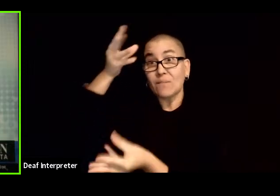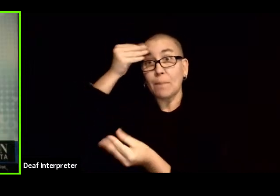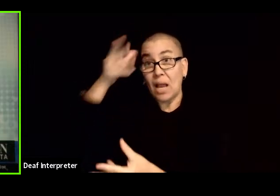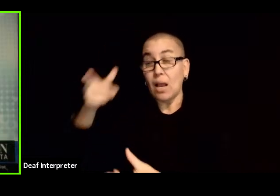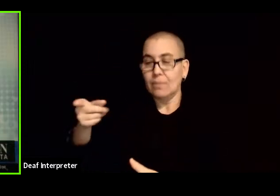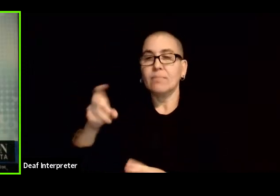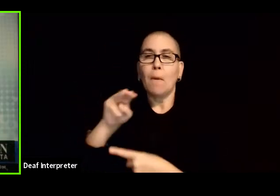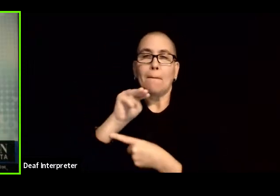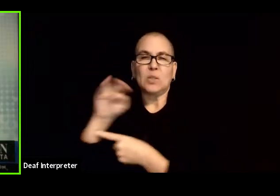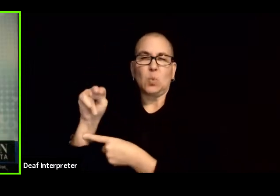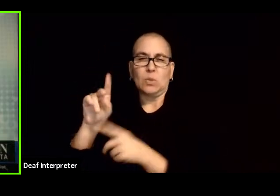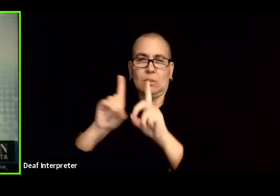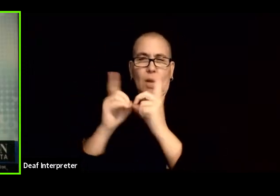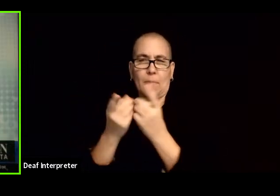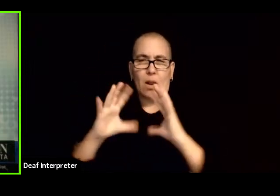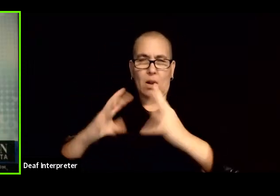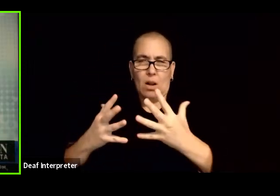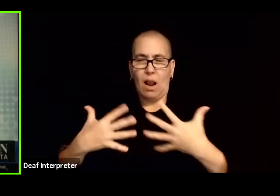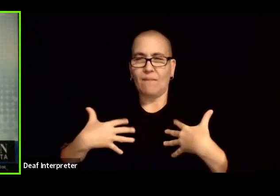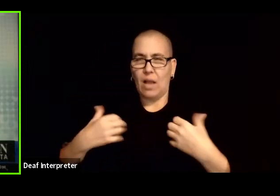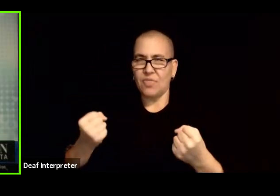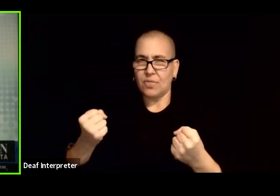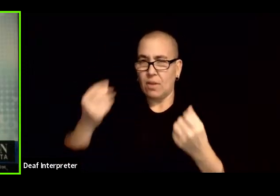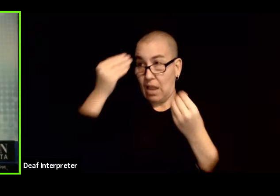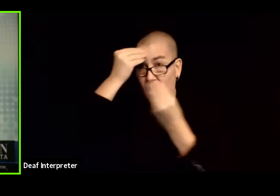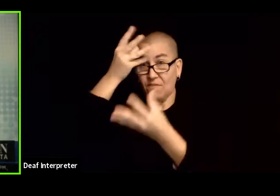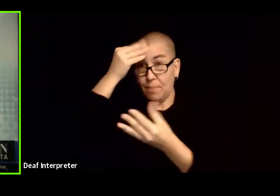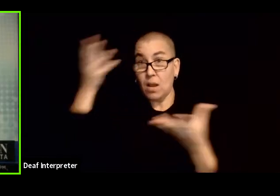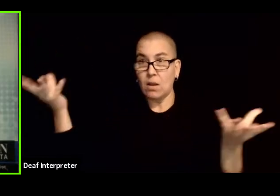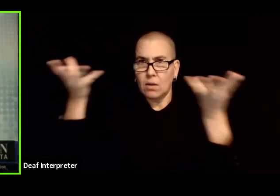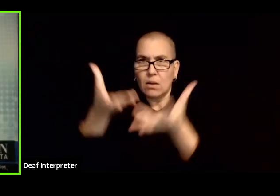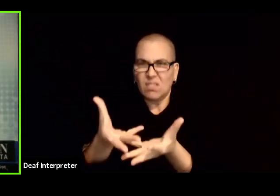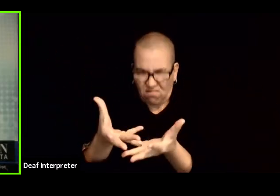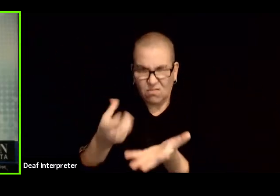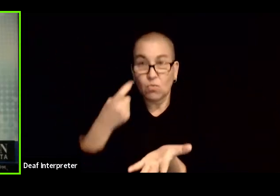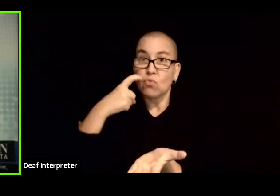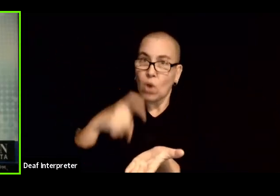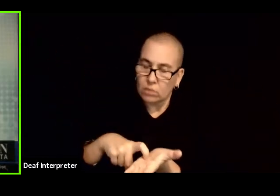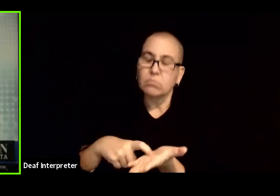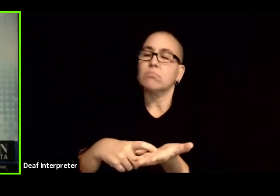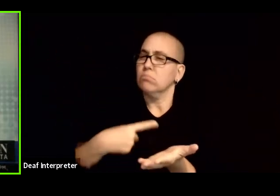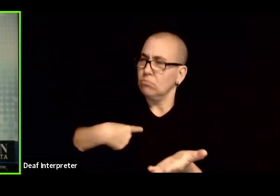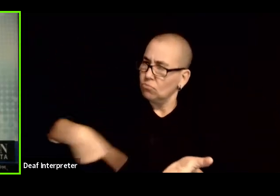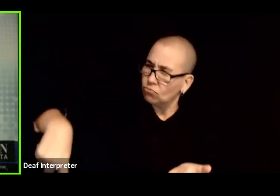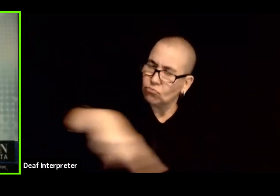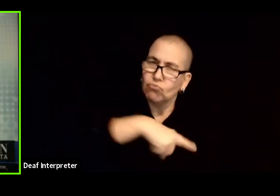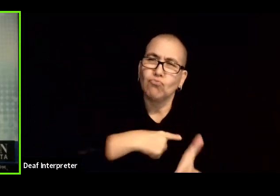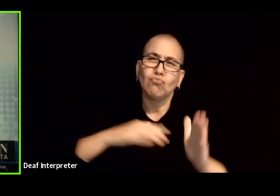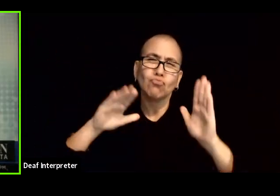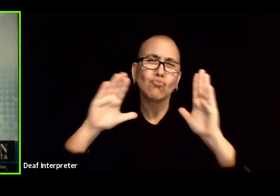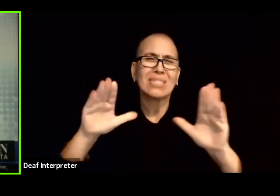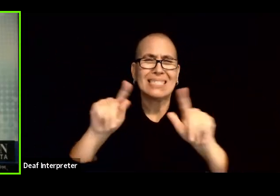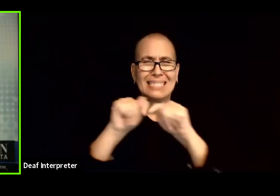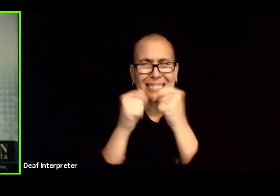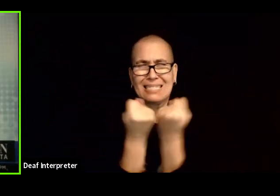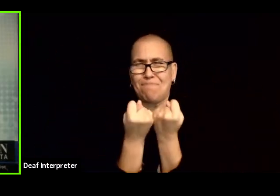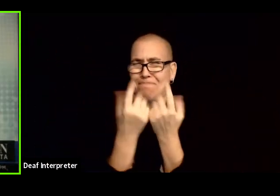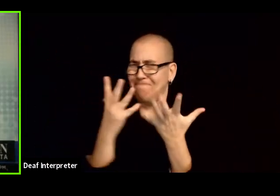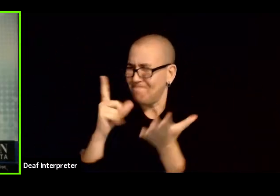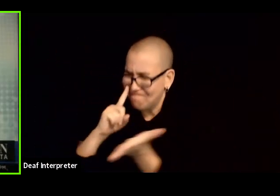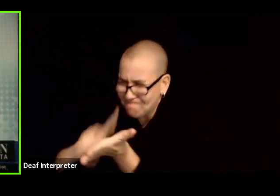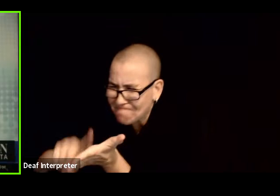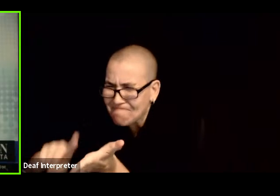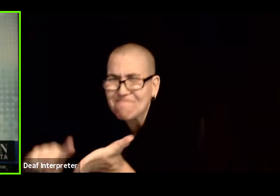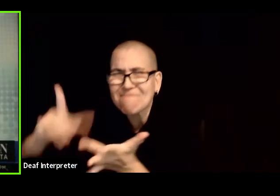really want to acknowledge the great team of EPIs that we have. The timeframe for this report was March through